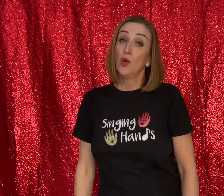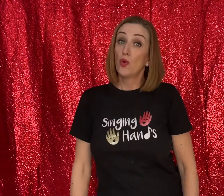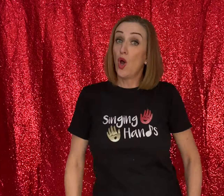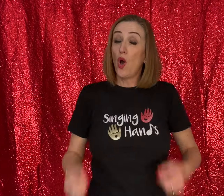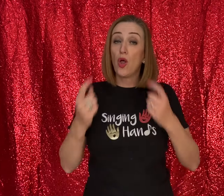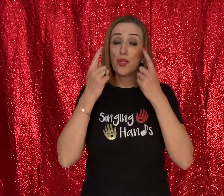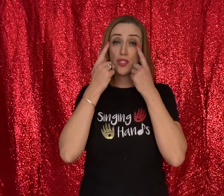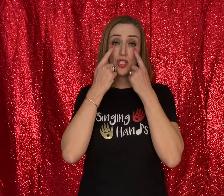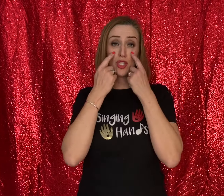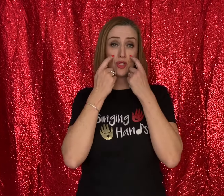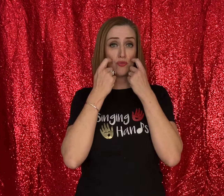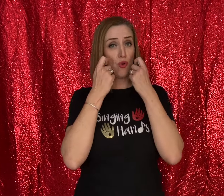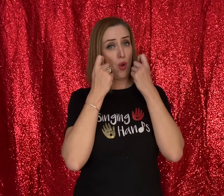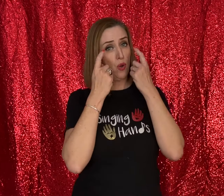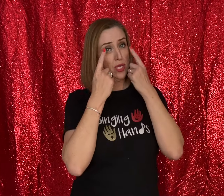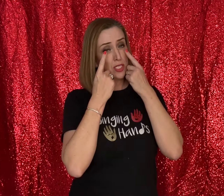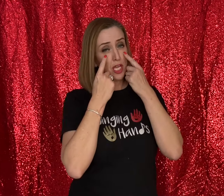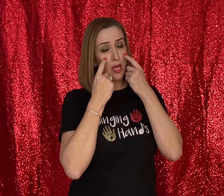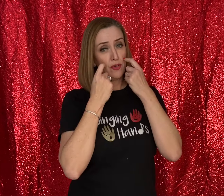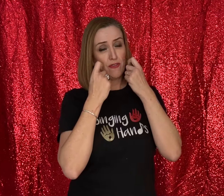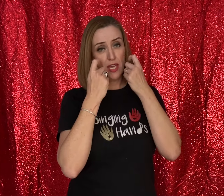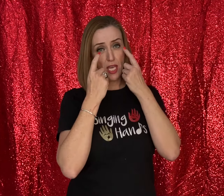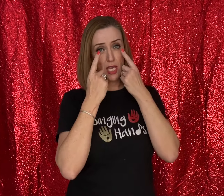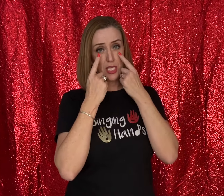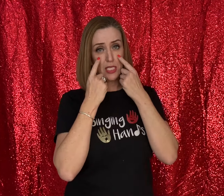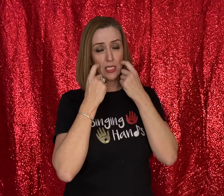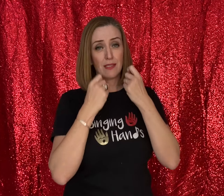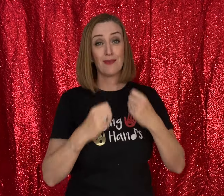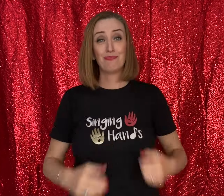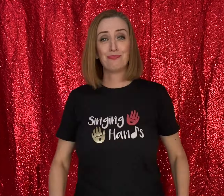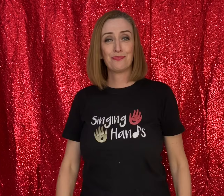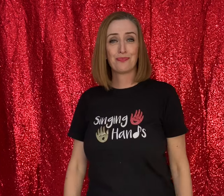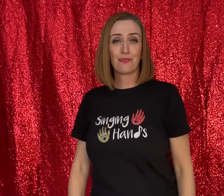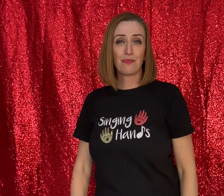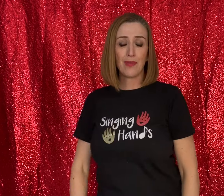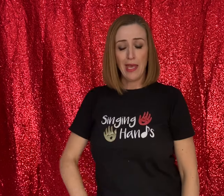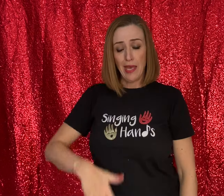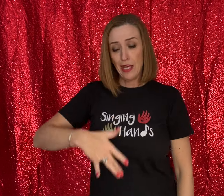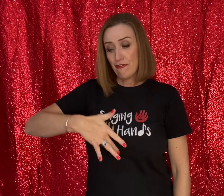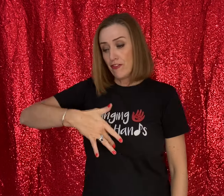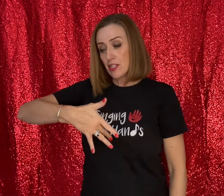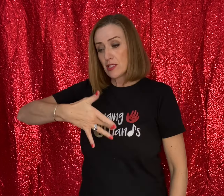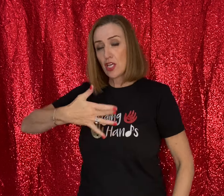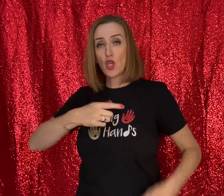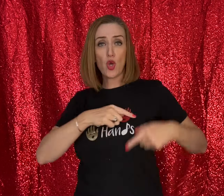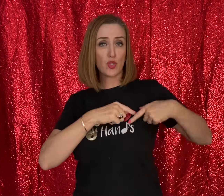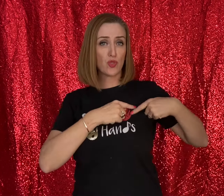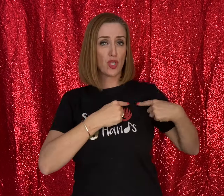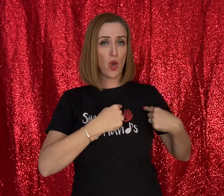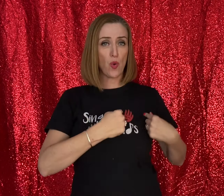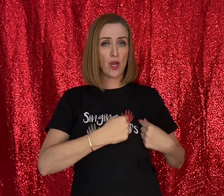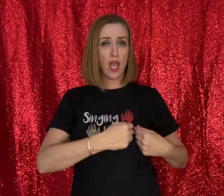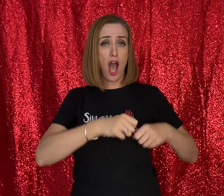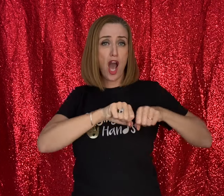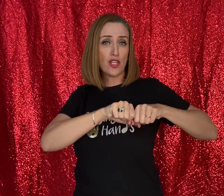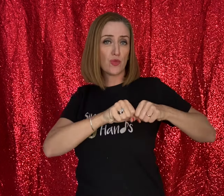When all the tears are rolling down your face, and it feels like yours was the only heart to